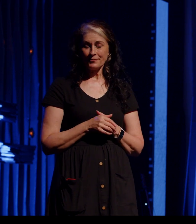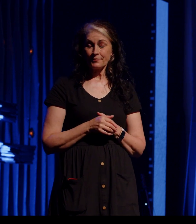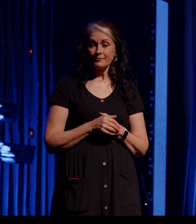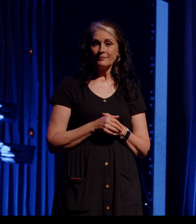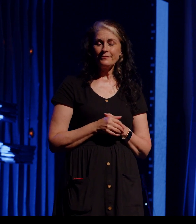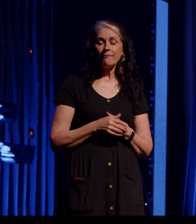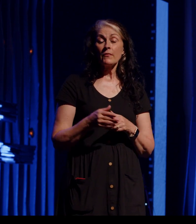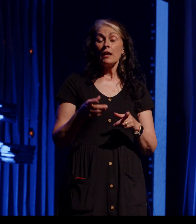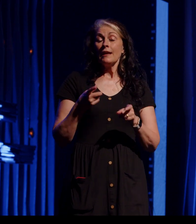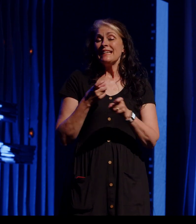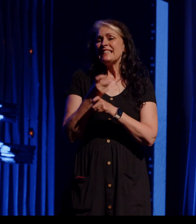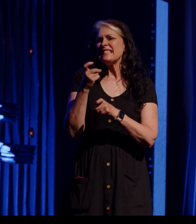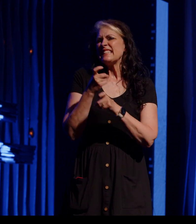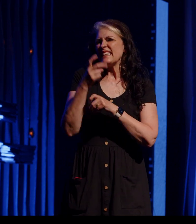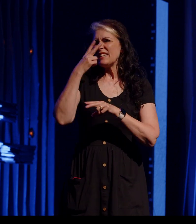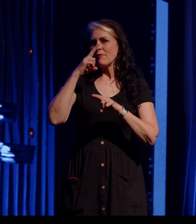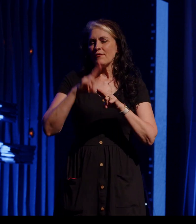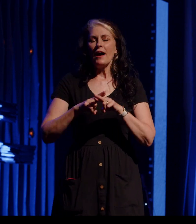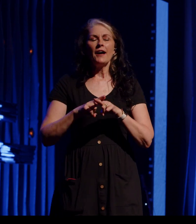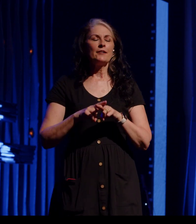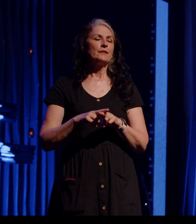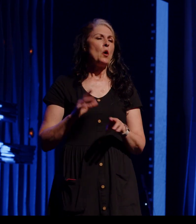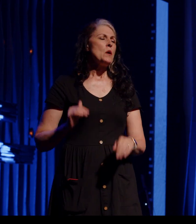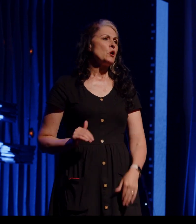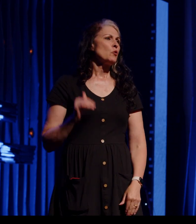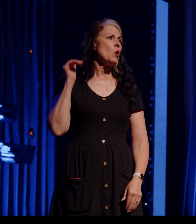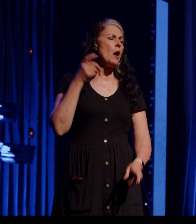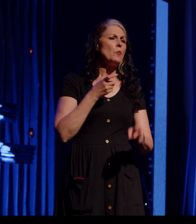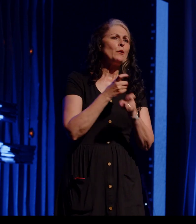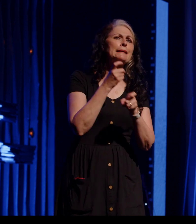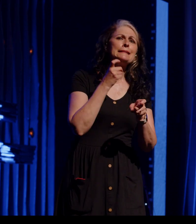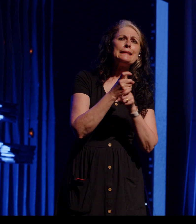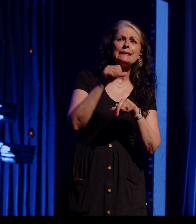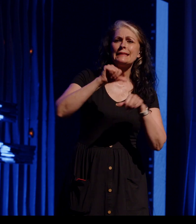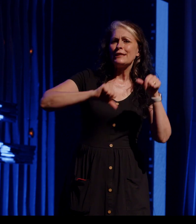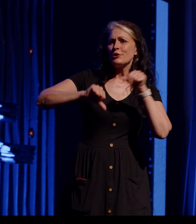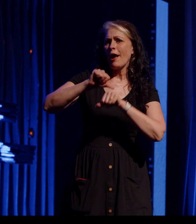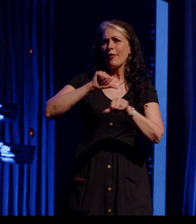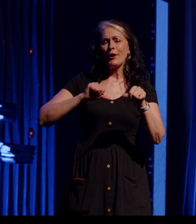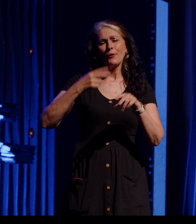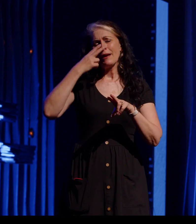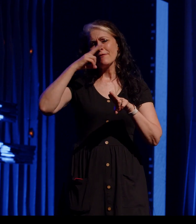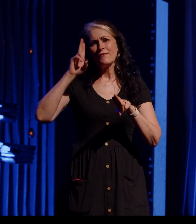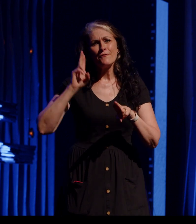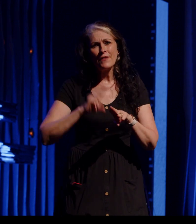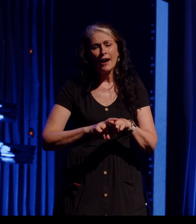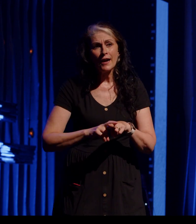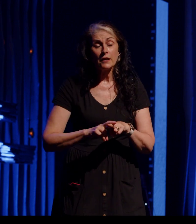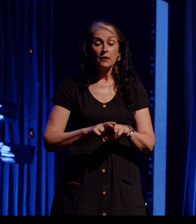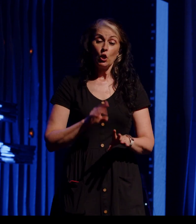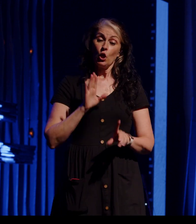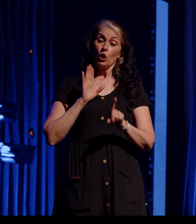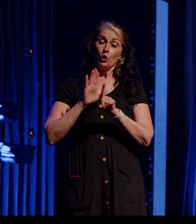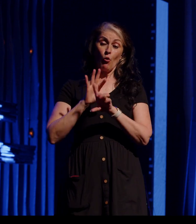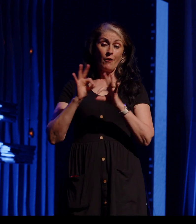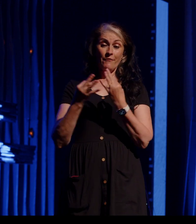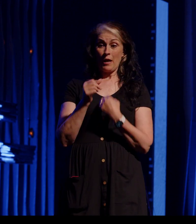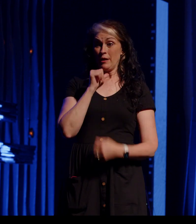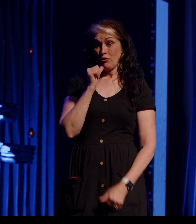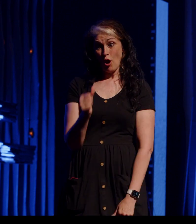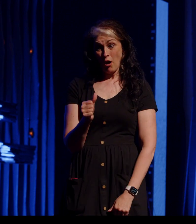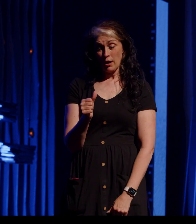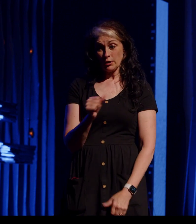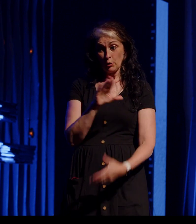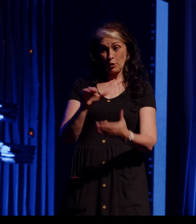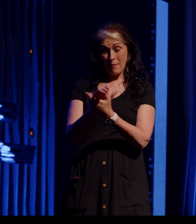Fun and teasing. When I grew up, that's all we did. We teased each other. That's what we did. And your family didn't do that. So